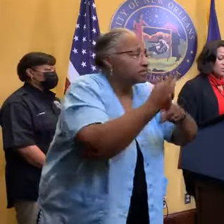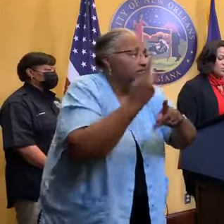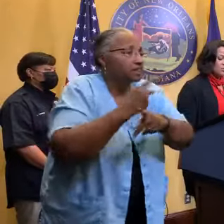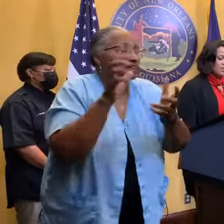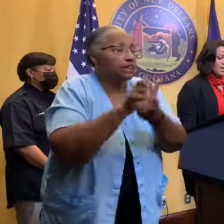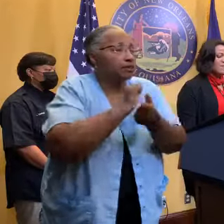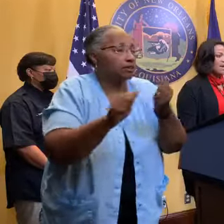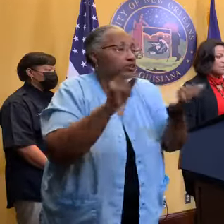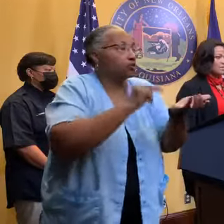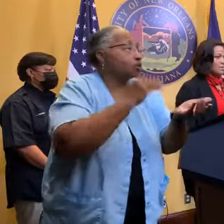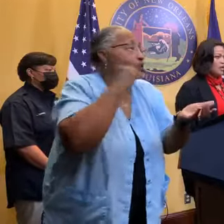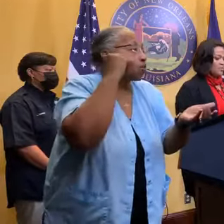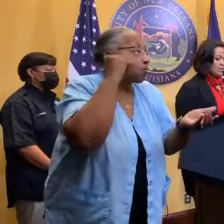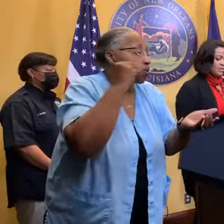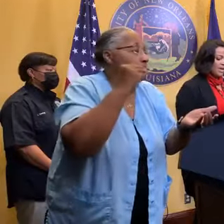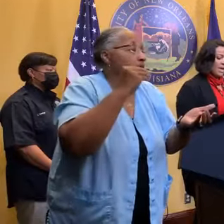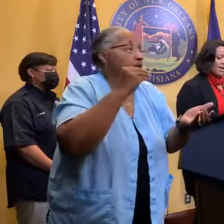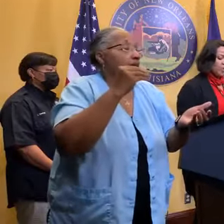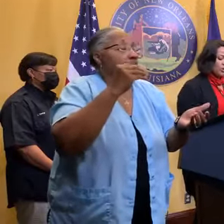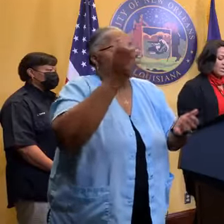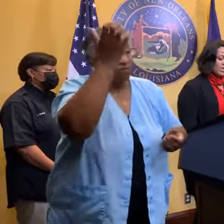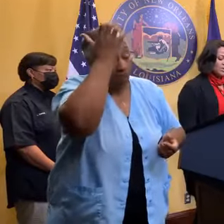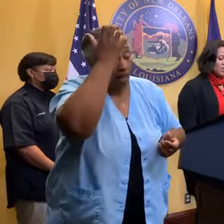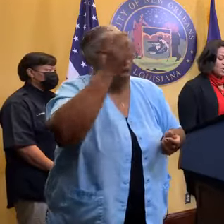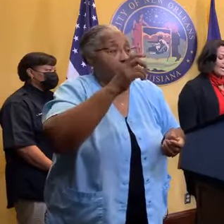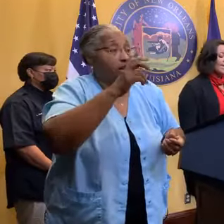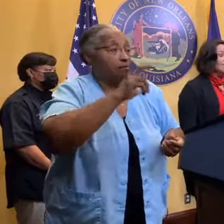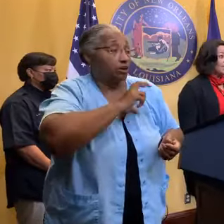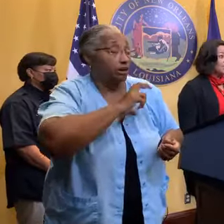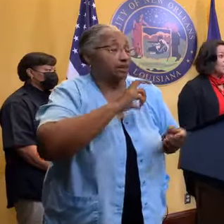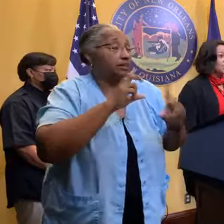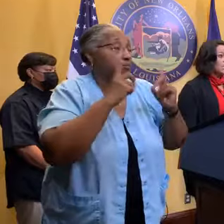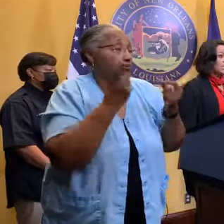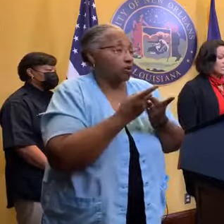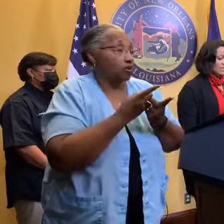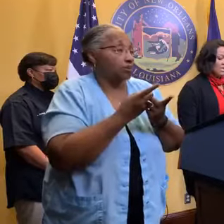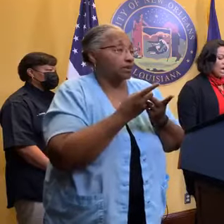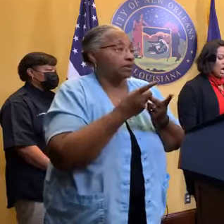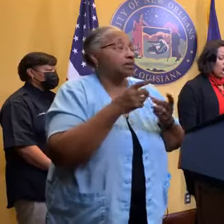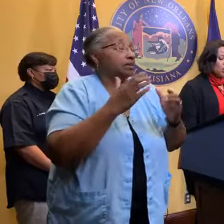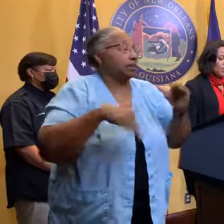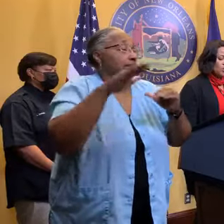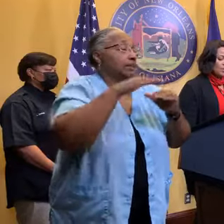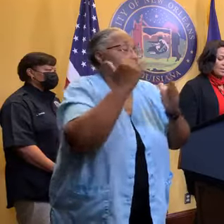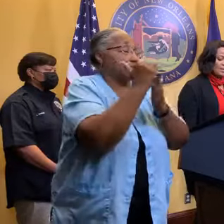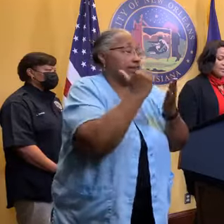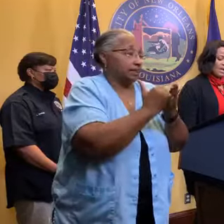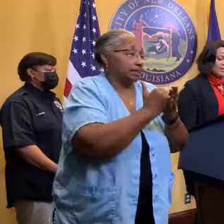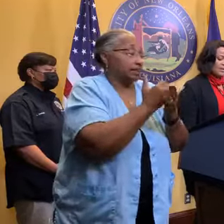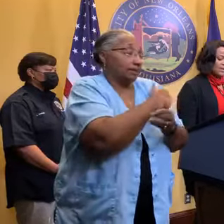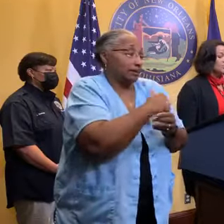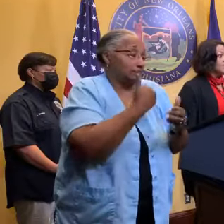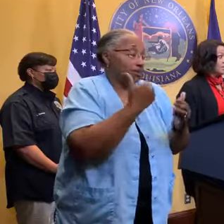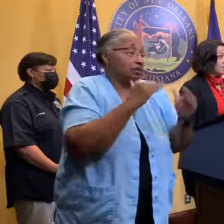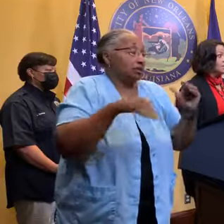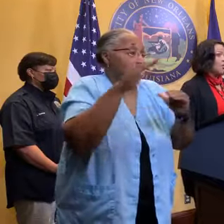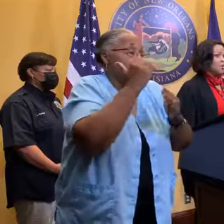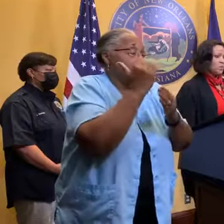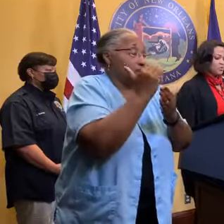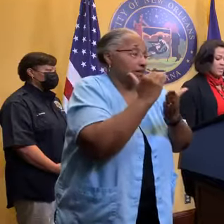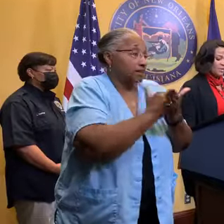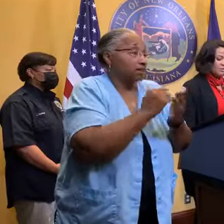nursing homes, fire and police departments, and water systems are at the head of the restoration list, along with equipment that supplies electricity